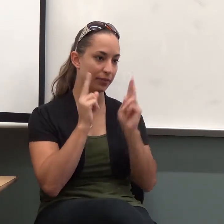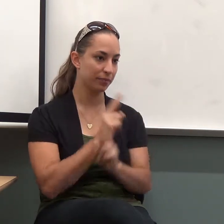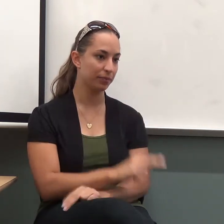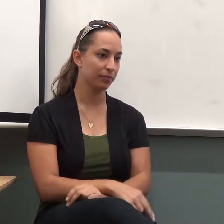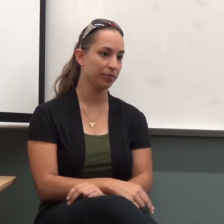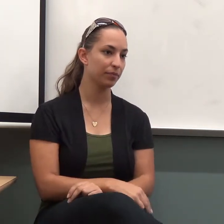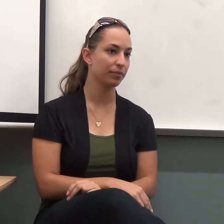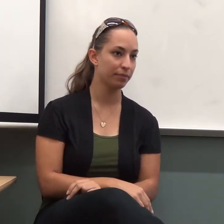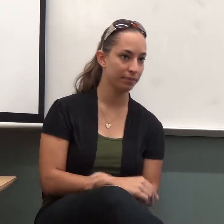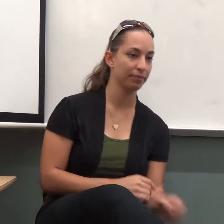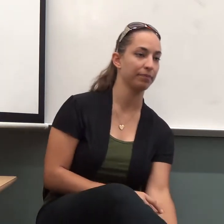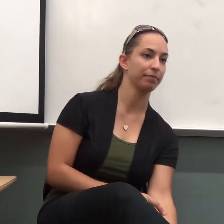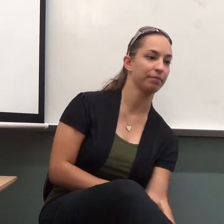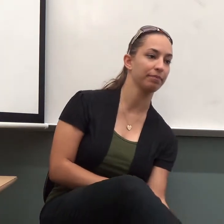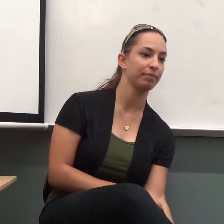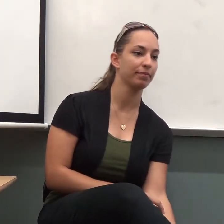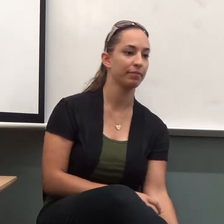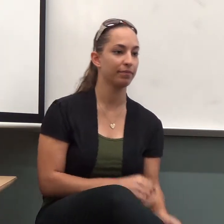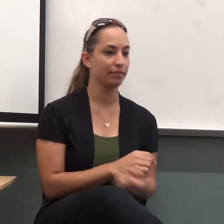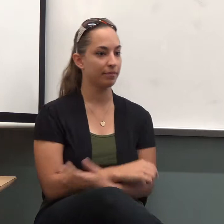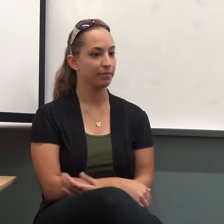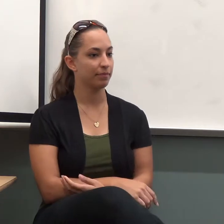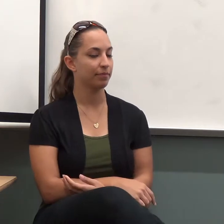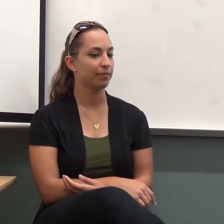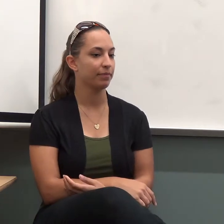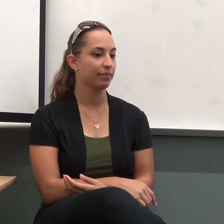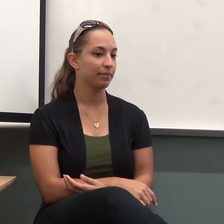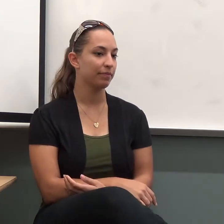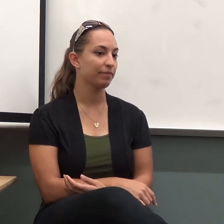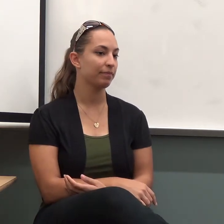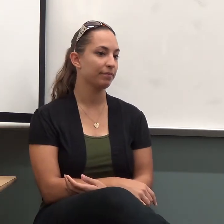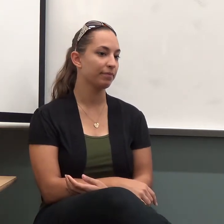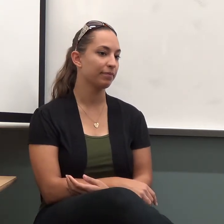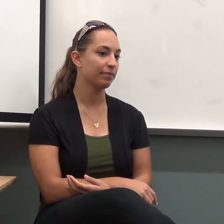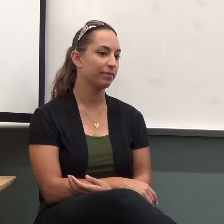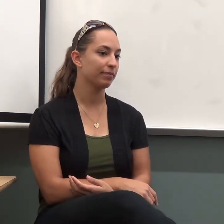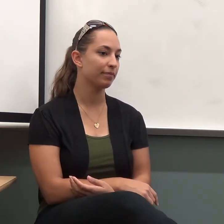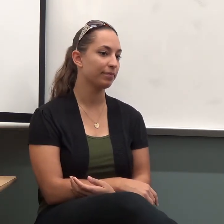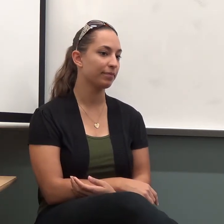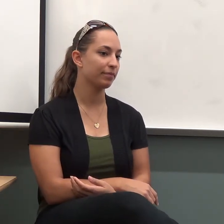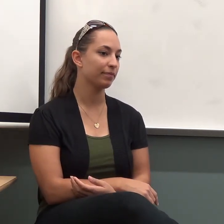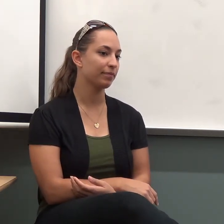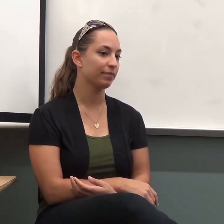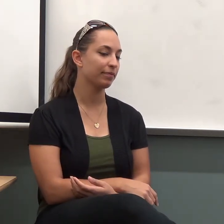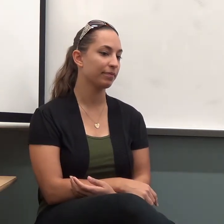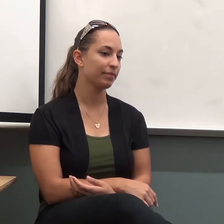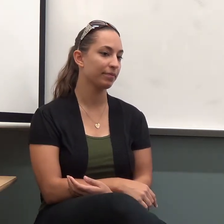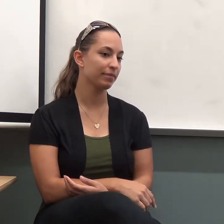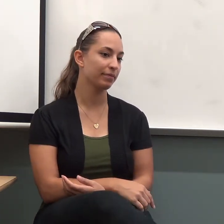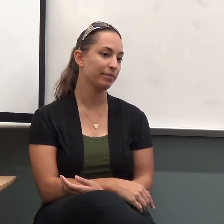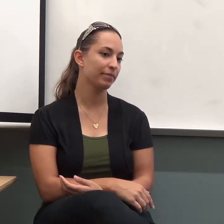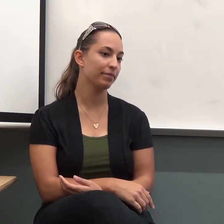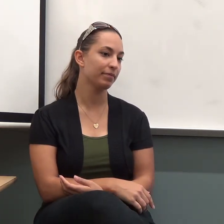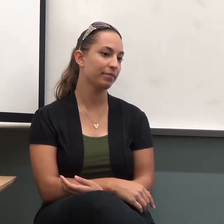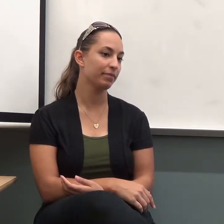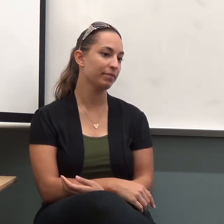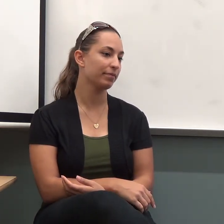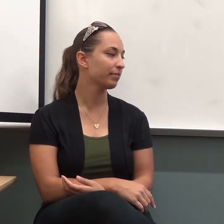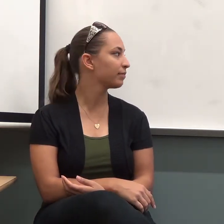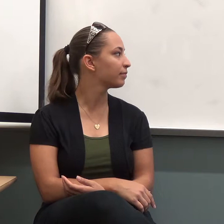with. Okay. So write that down. Yeah, You should have these sentences in your journals. That's what I told you to do. Write them down. You're going to be asked to do